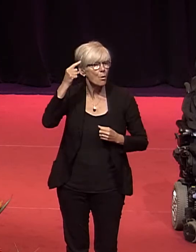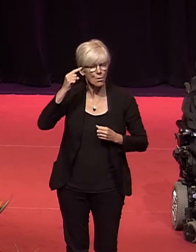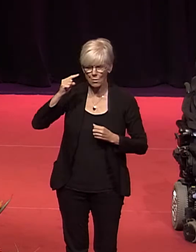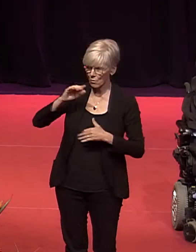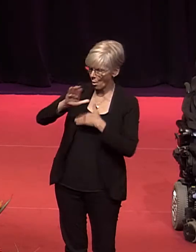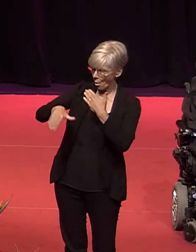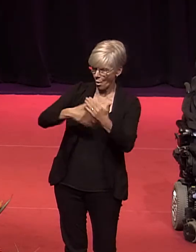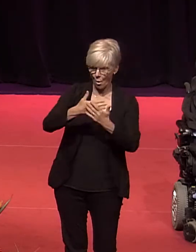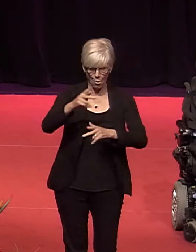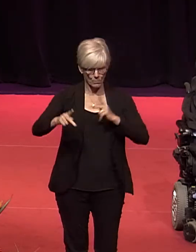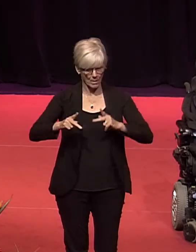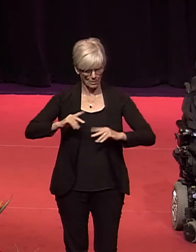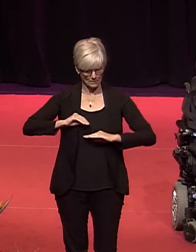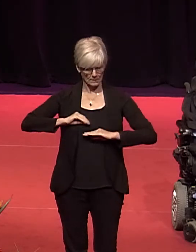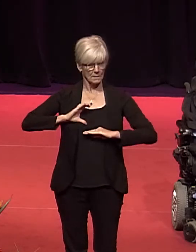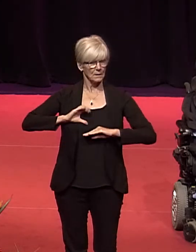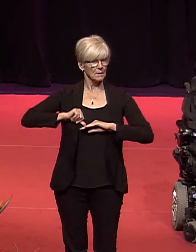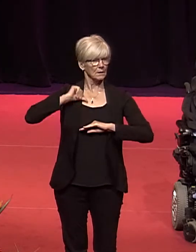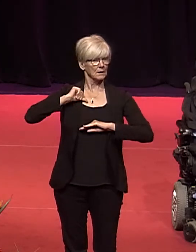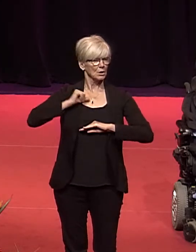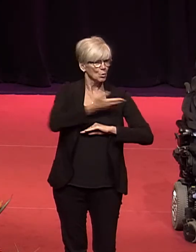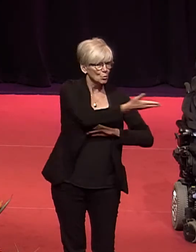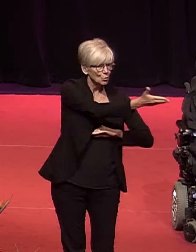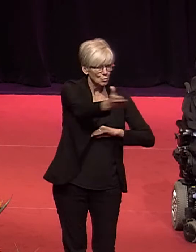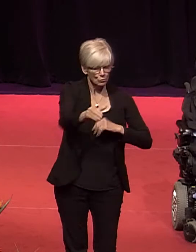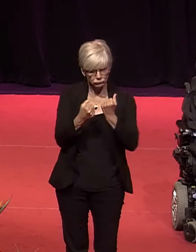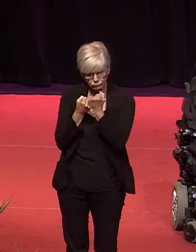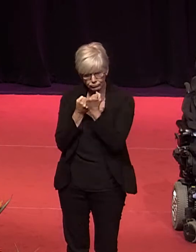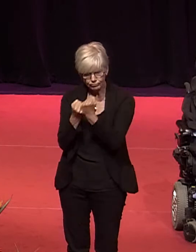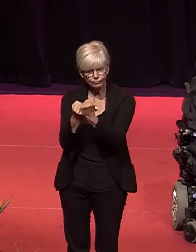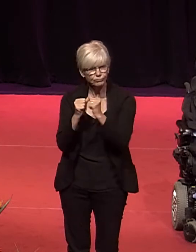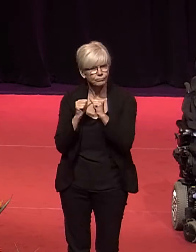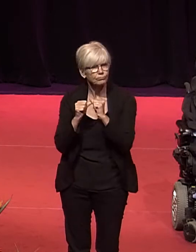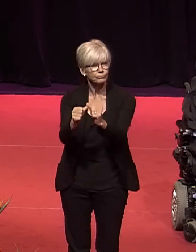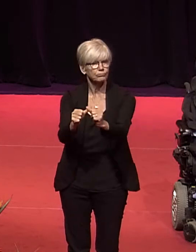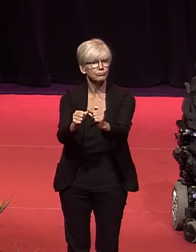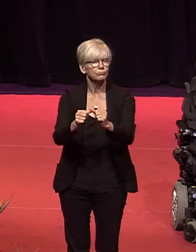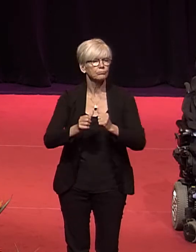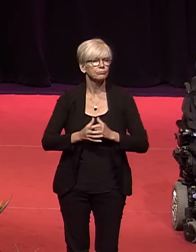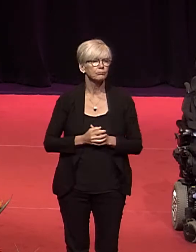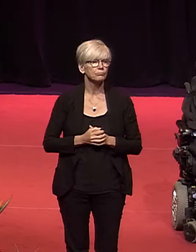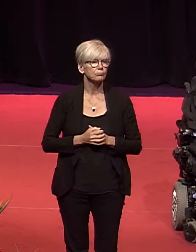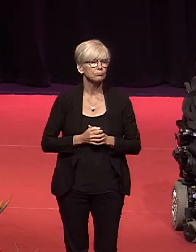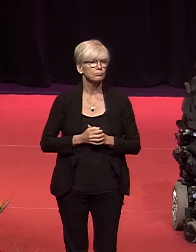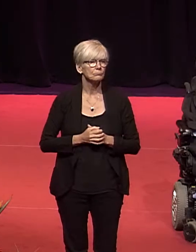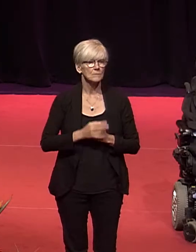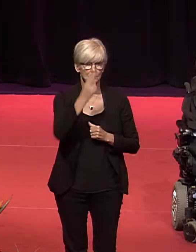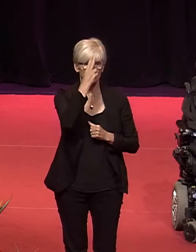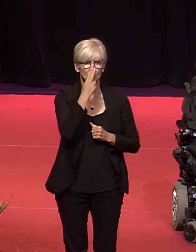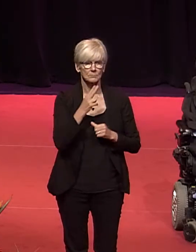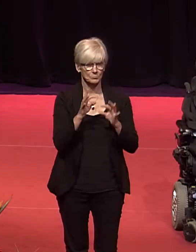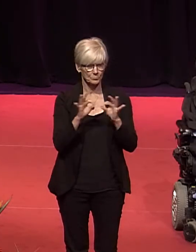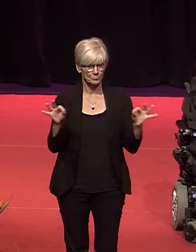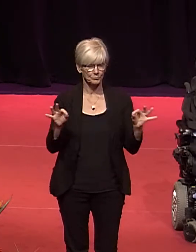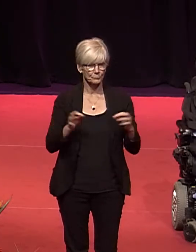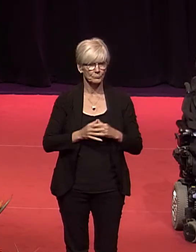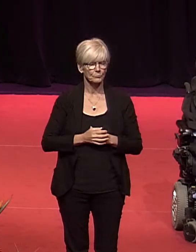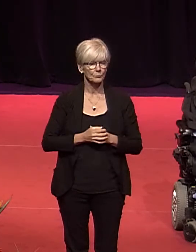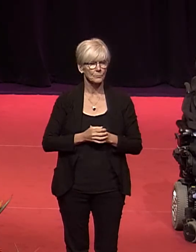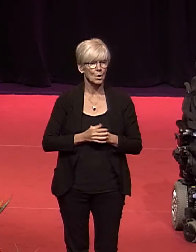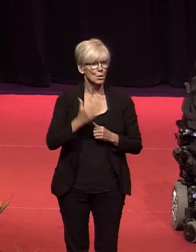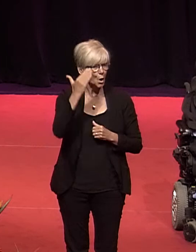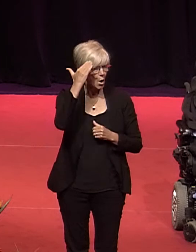dignity of humankind through you may be constantly reaffirmed. Scientia opus